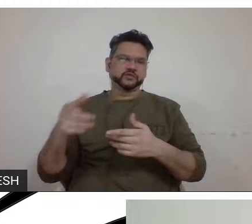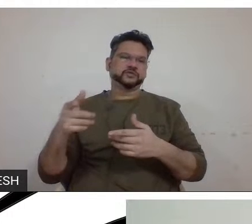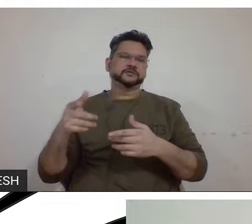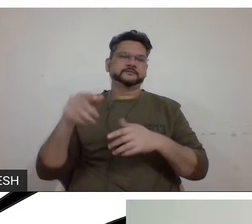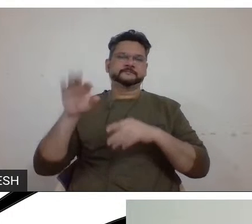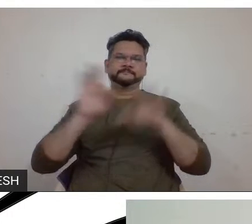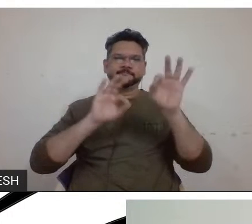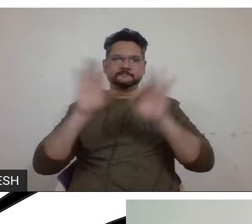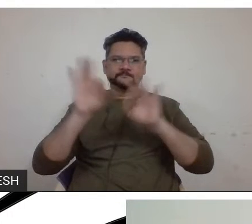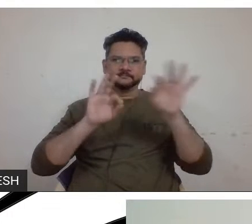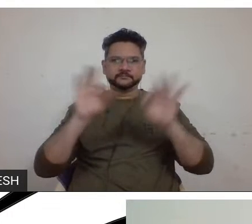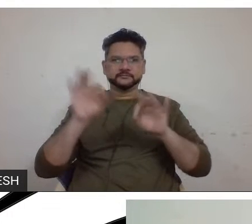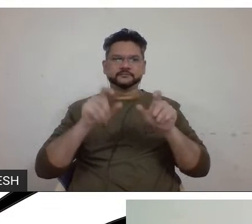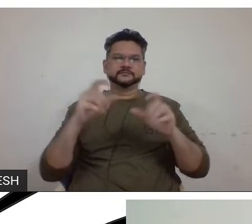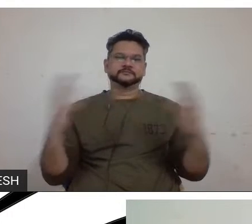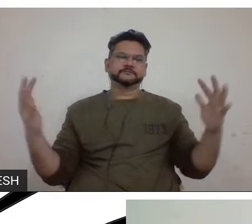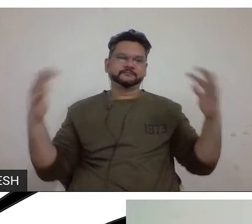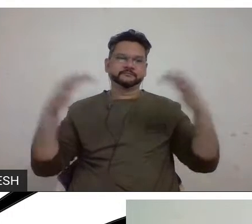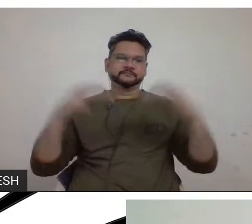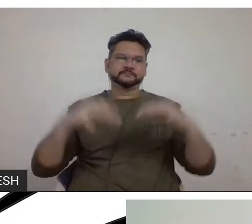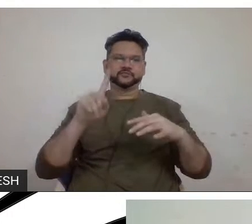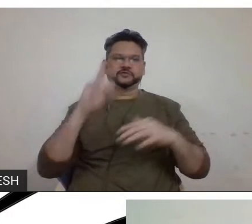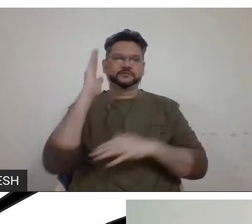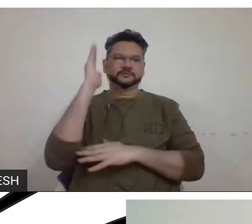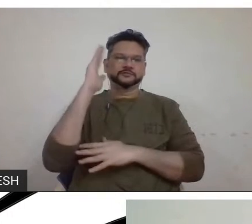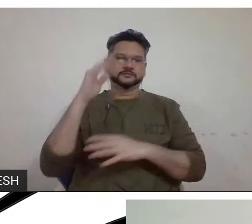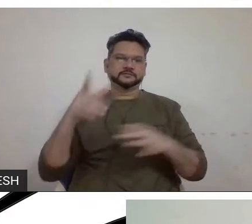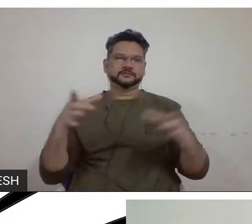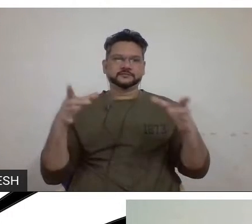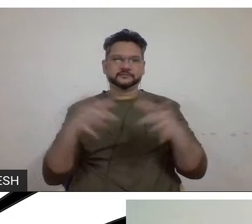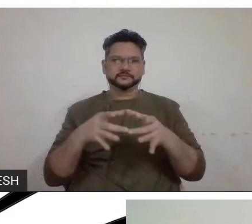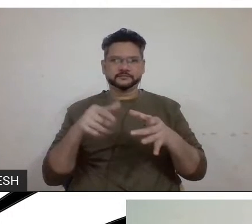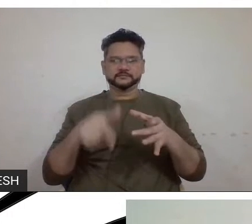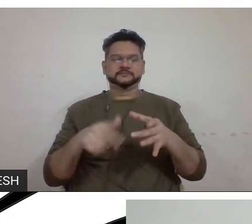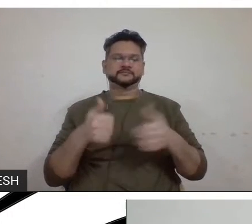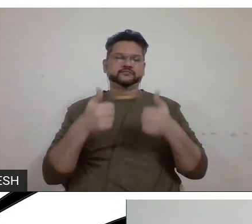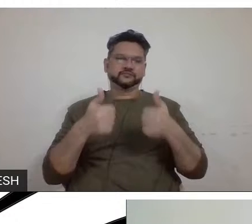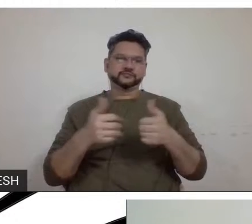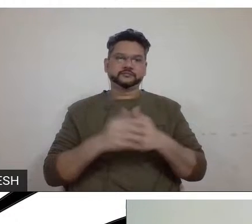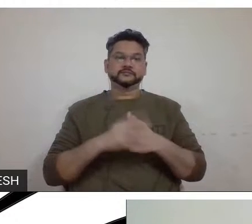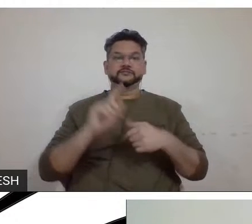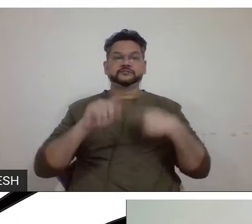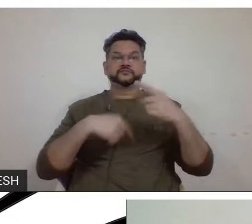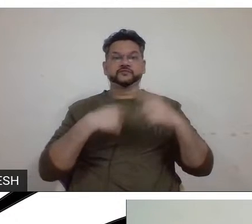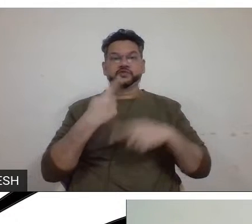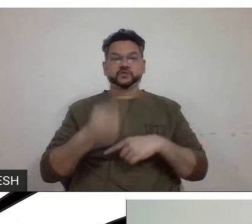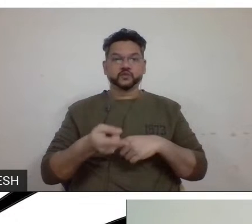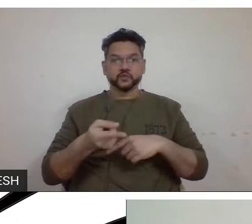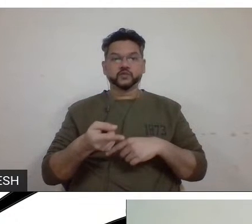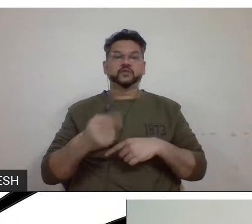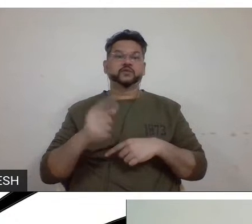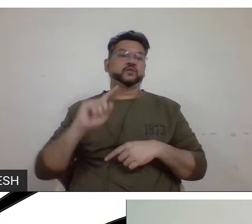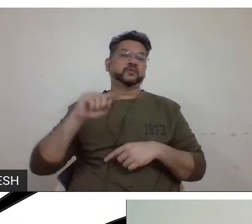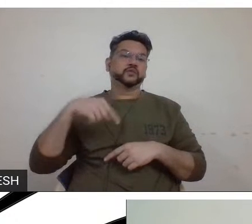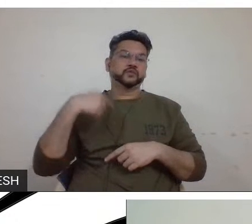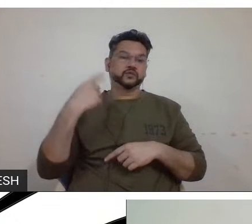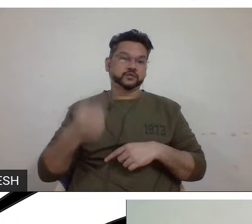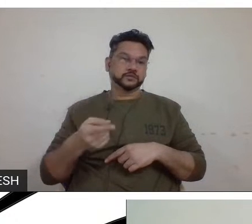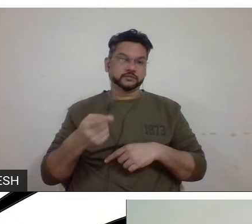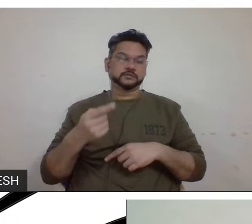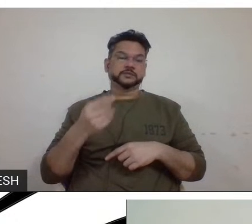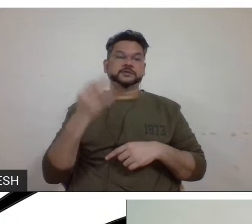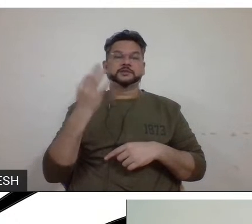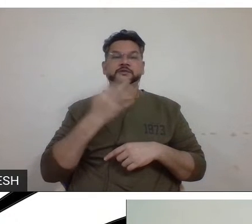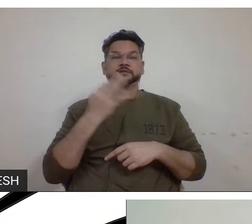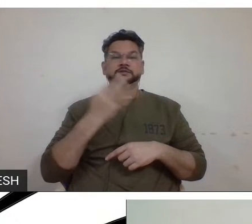one umbrella in this seminar. So tomorrow will we be celebrating Special Olympics Bharat Punjab chapter through